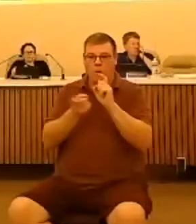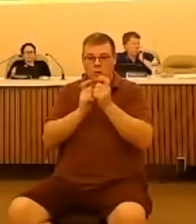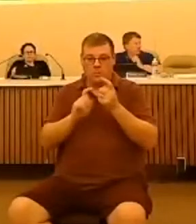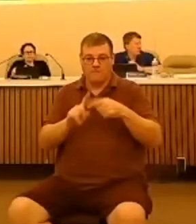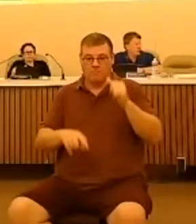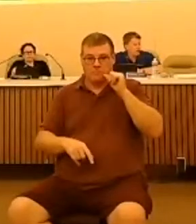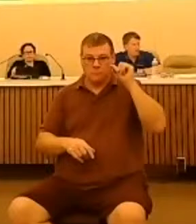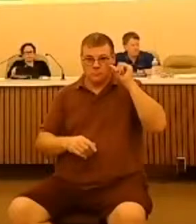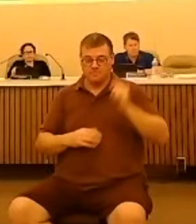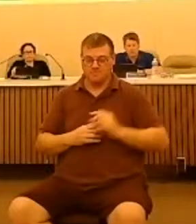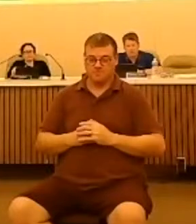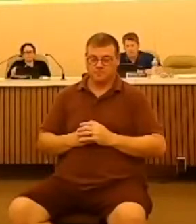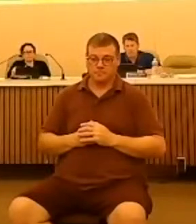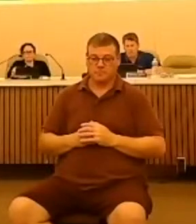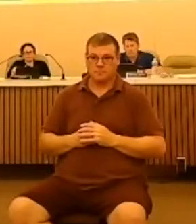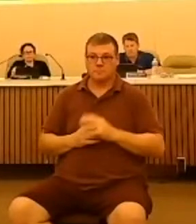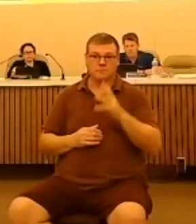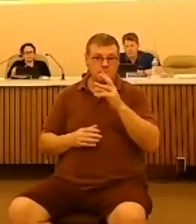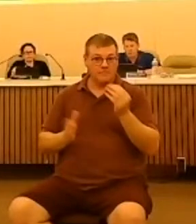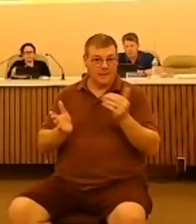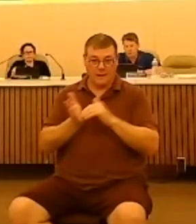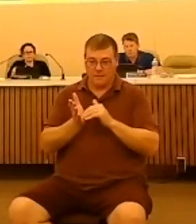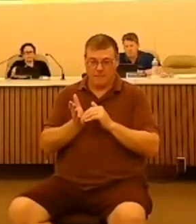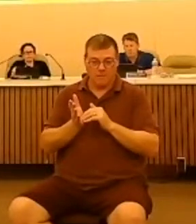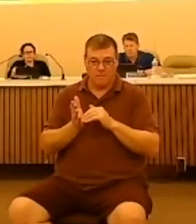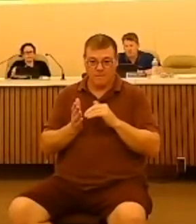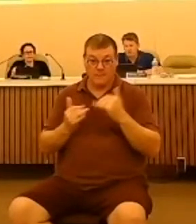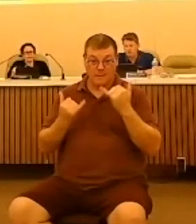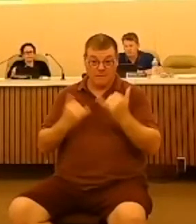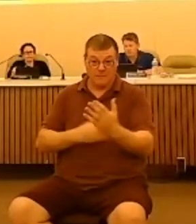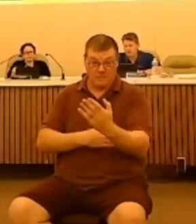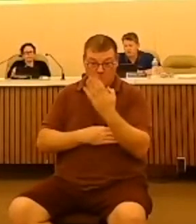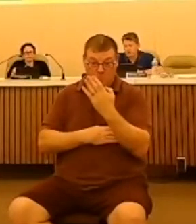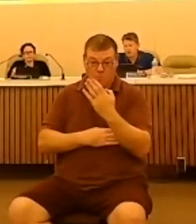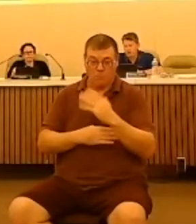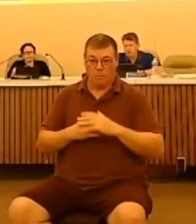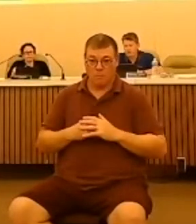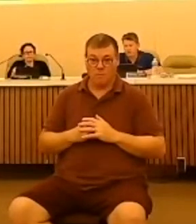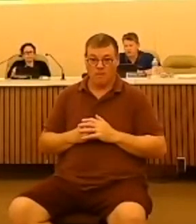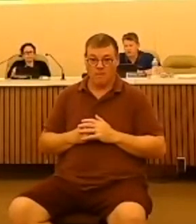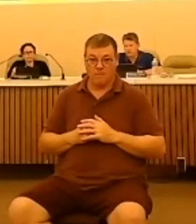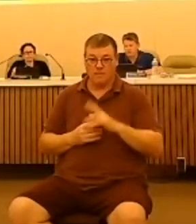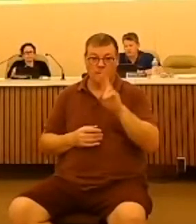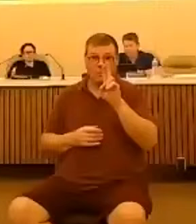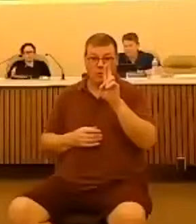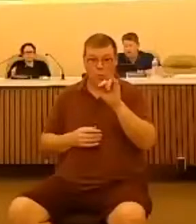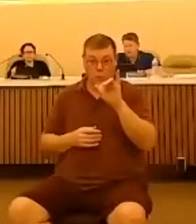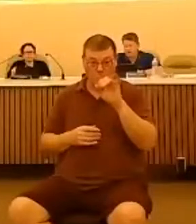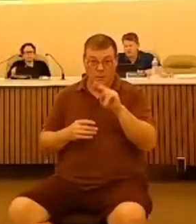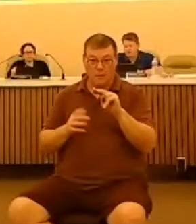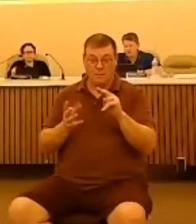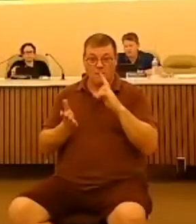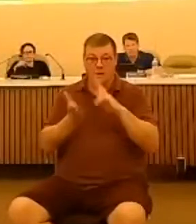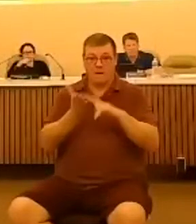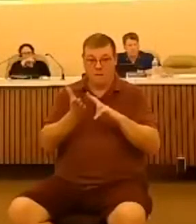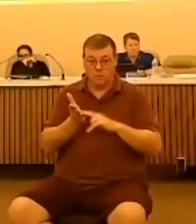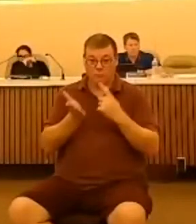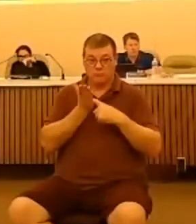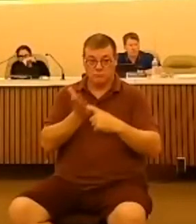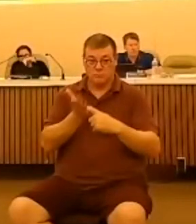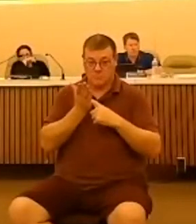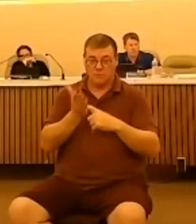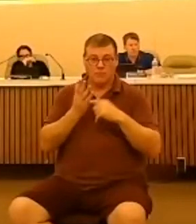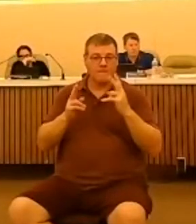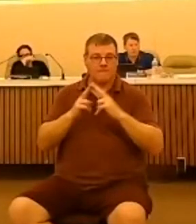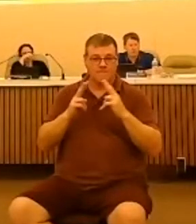yesterday. You know, again, at this morning's union contract discussions, were